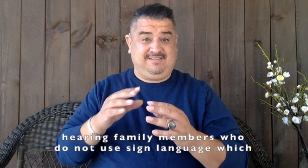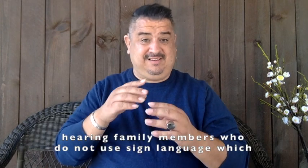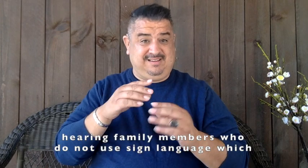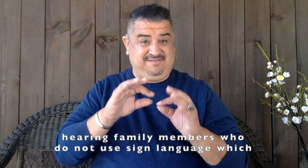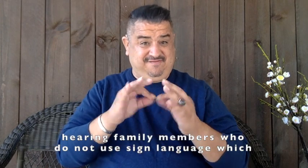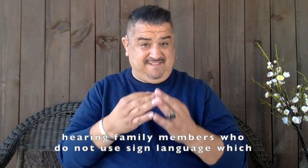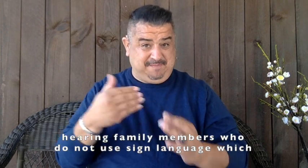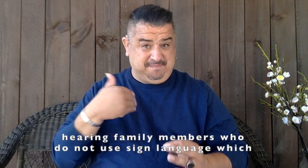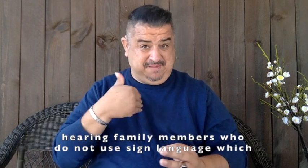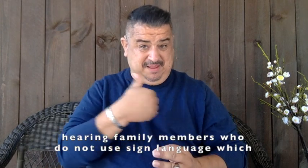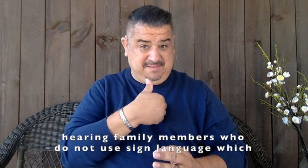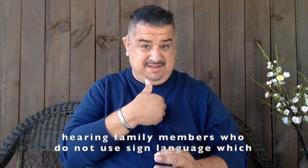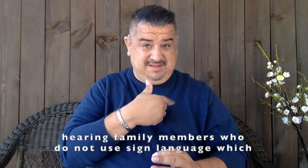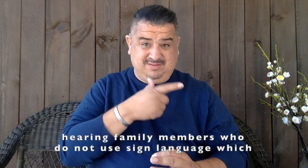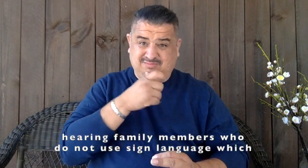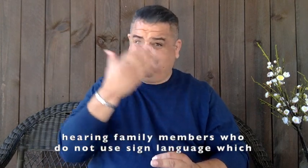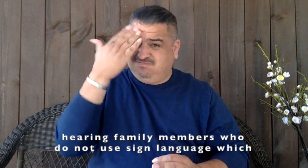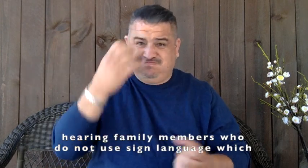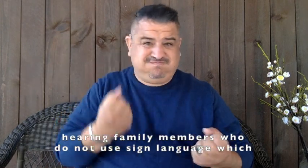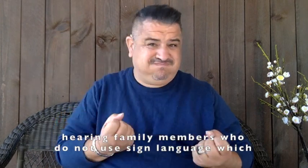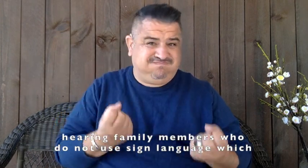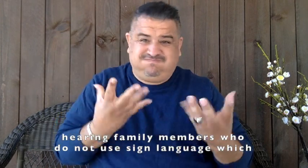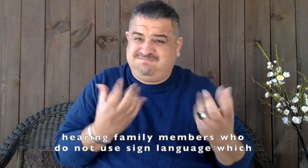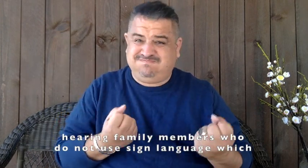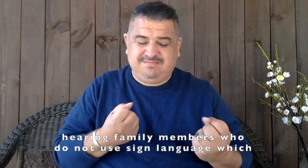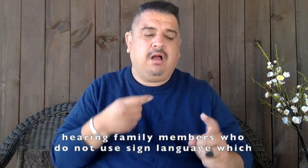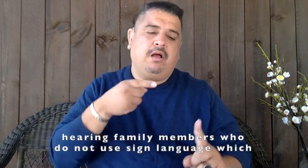with their hearing family members who do not use sign language.